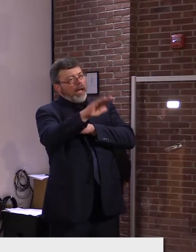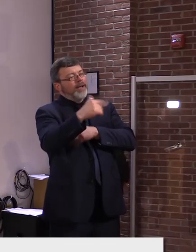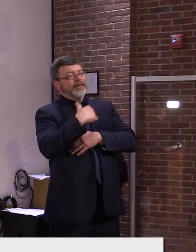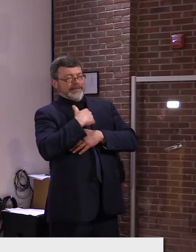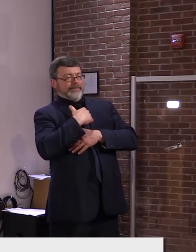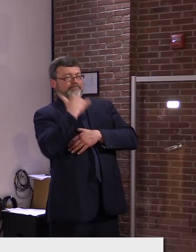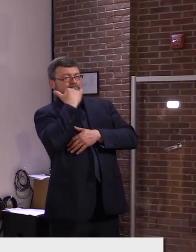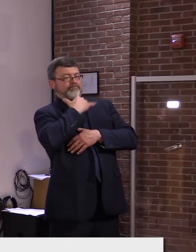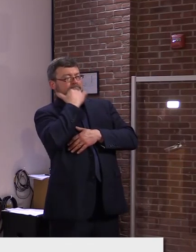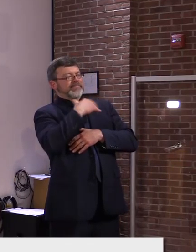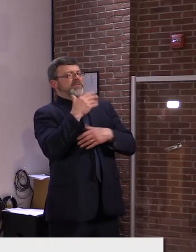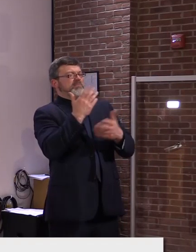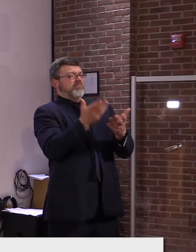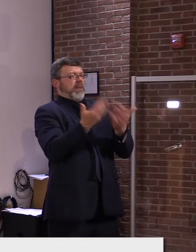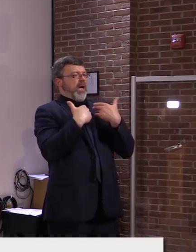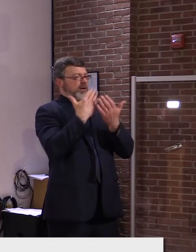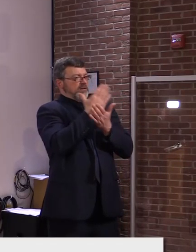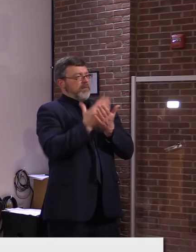held harmless.